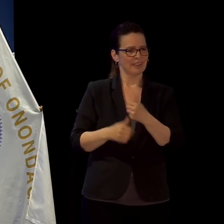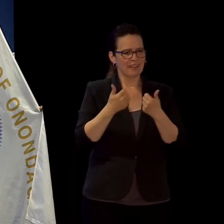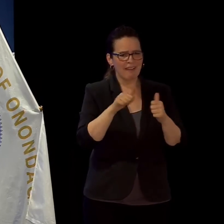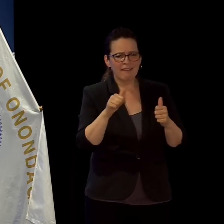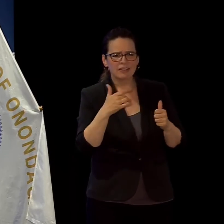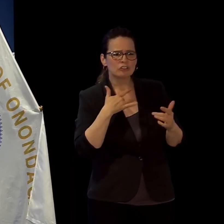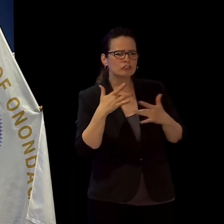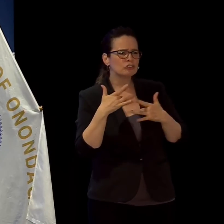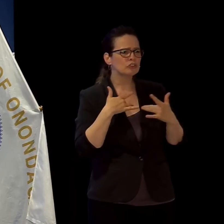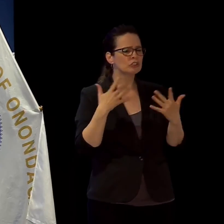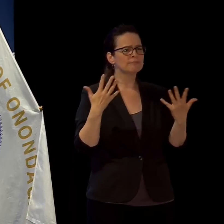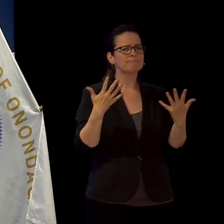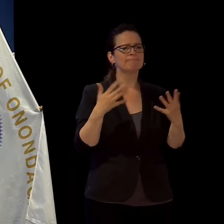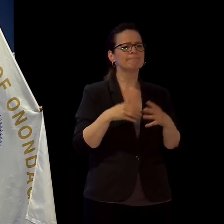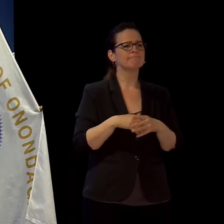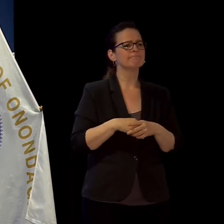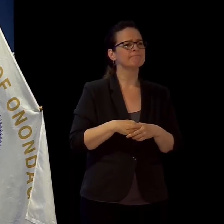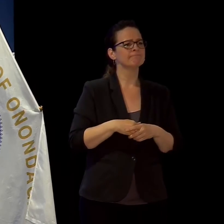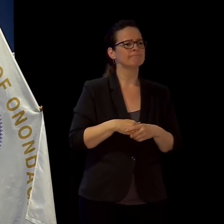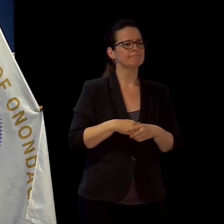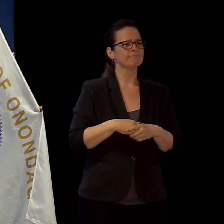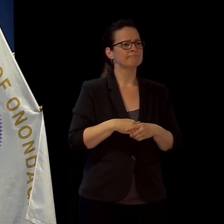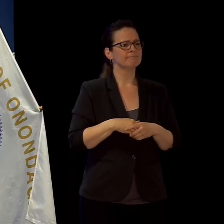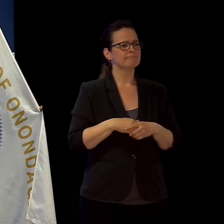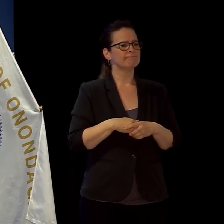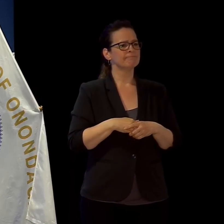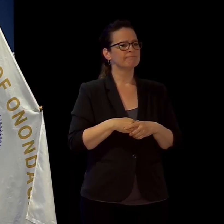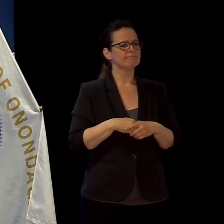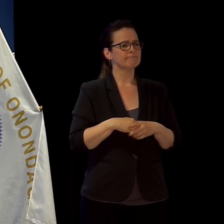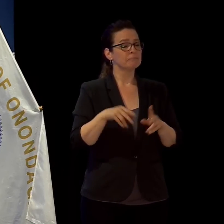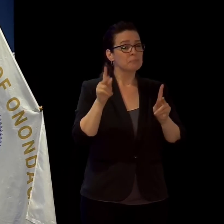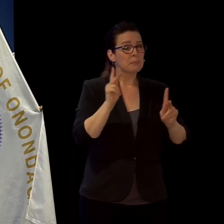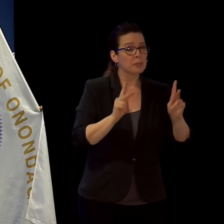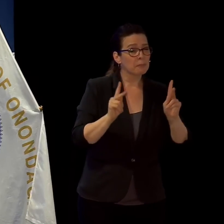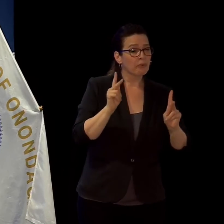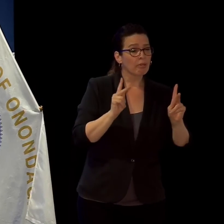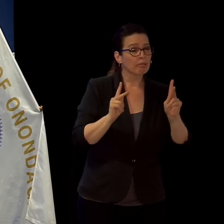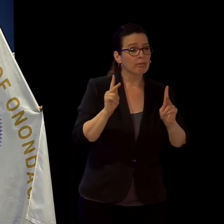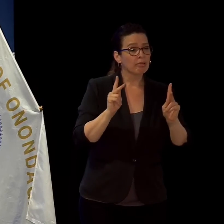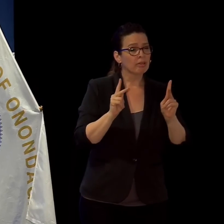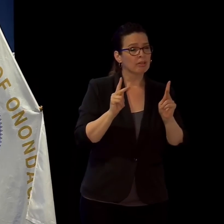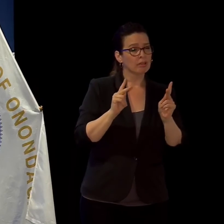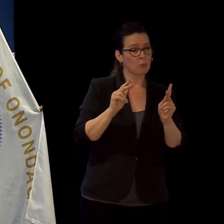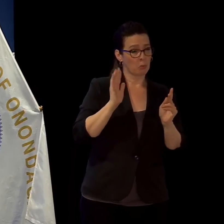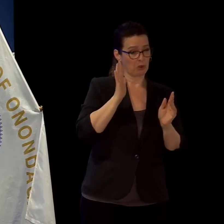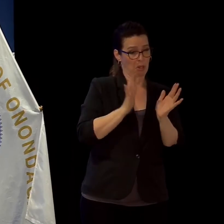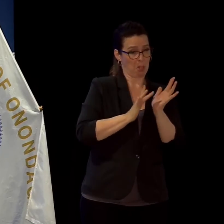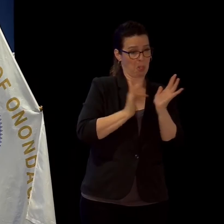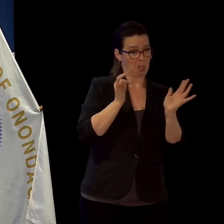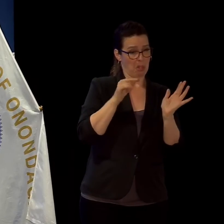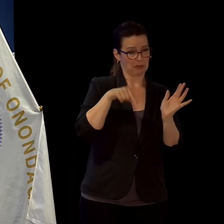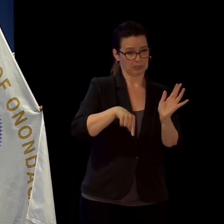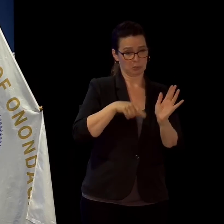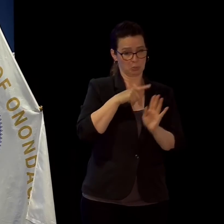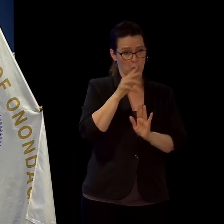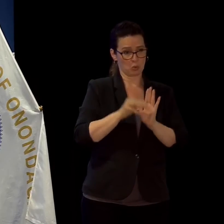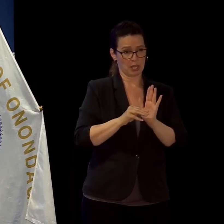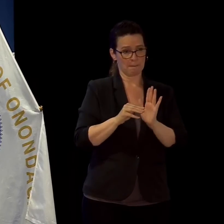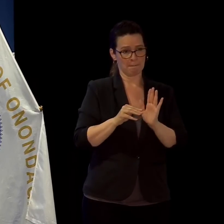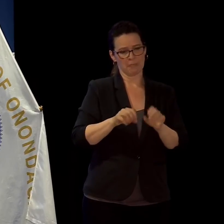this would work, but this comes from my newsroom, is there any concern that anybody was taking advantage of this in any way illegally